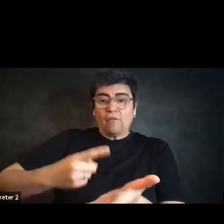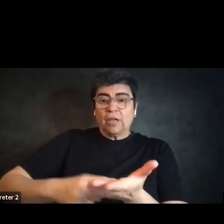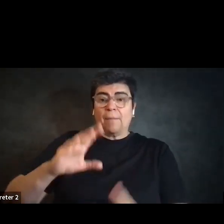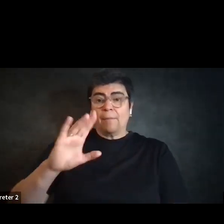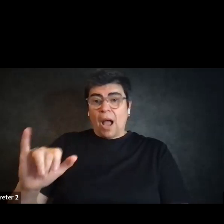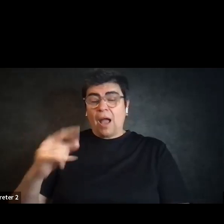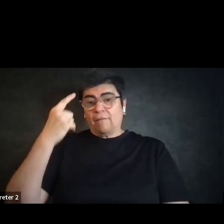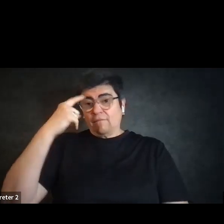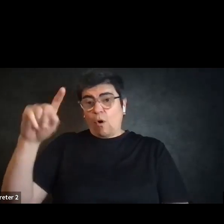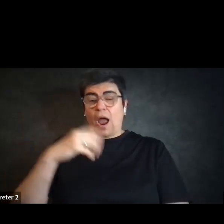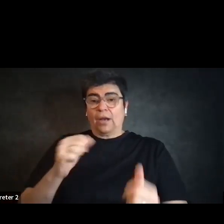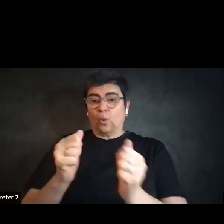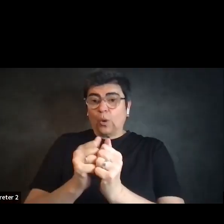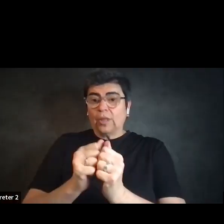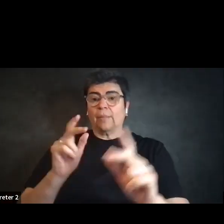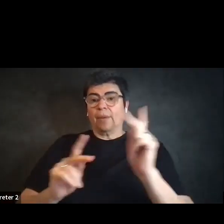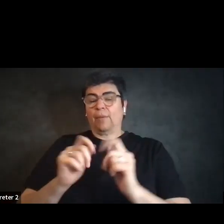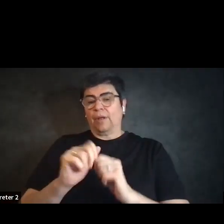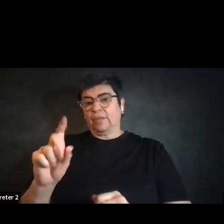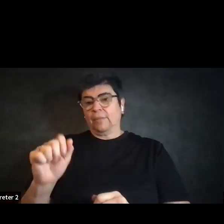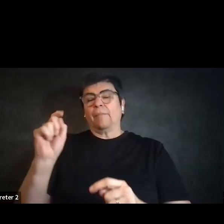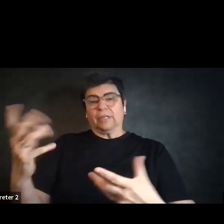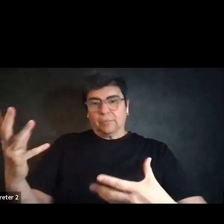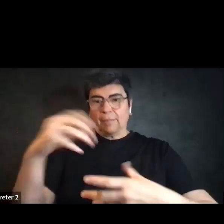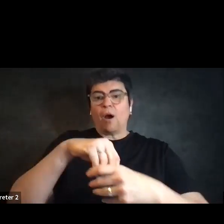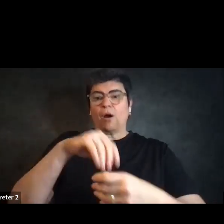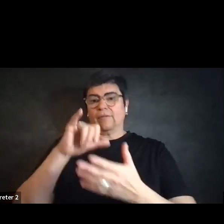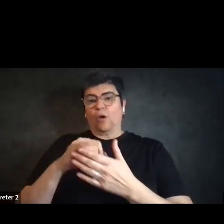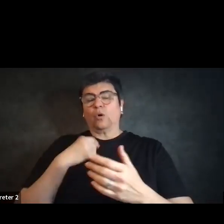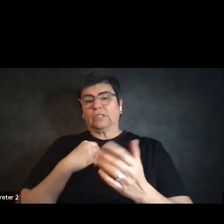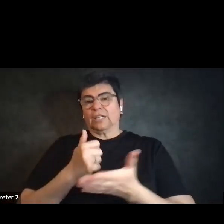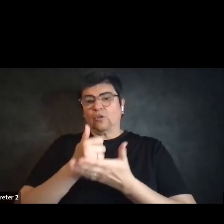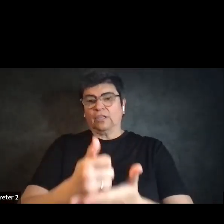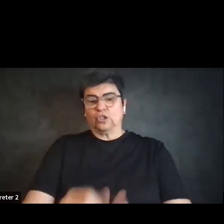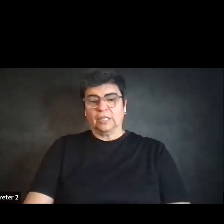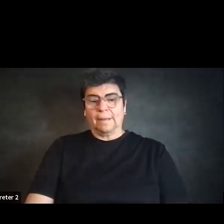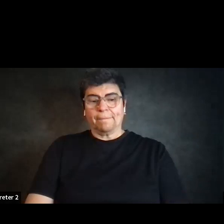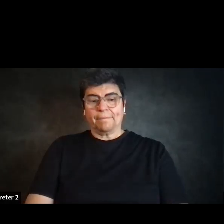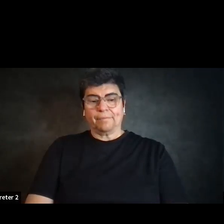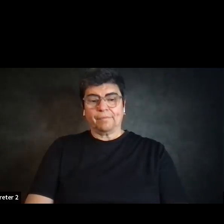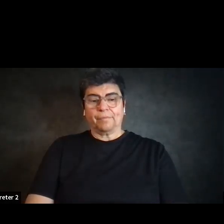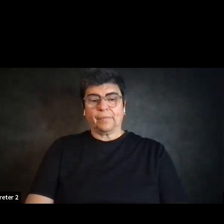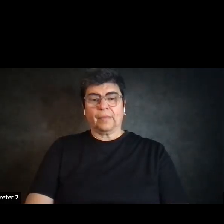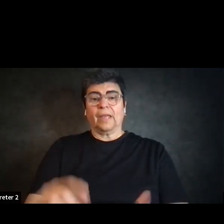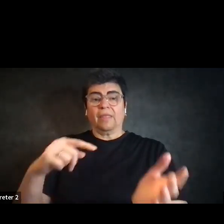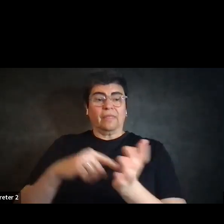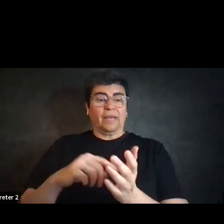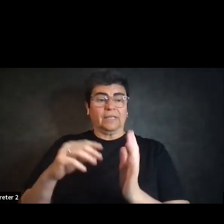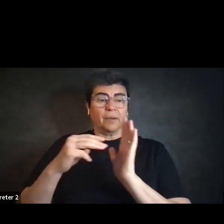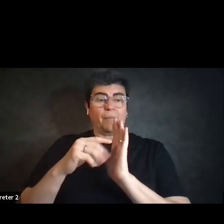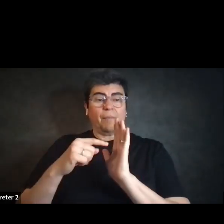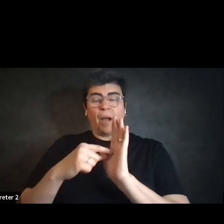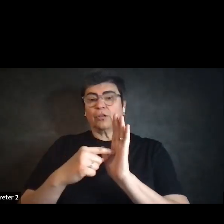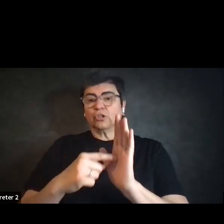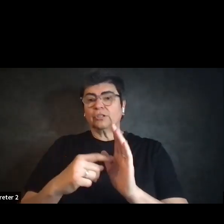for, and with the people with disabilities must be part of these interventions. These modules must be led by people